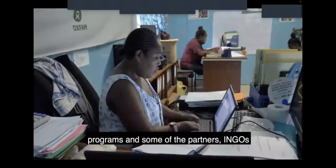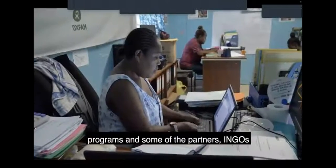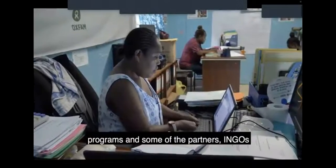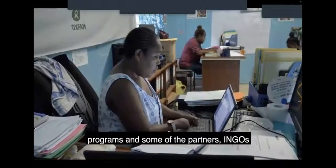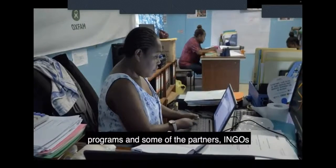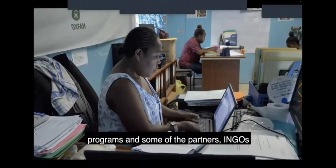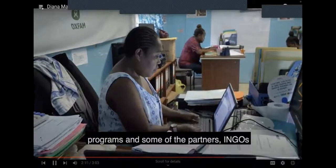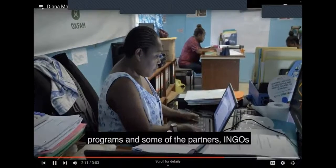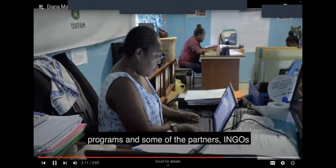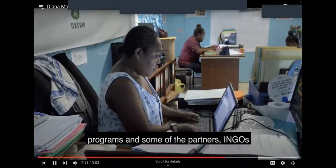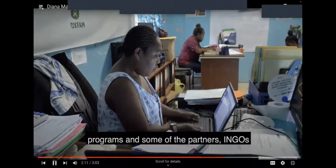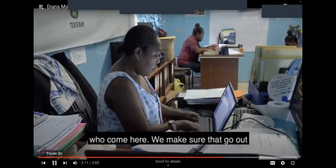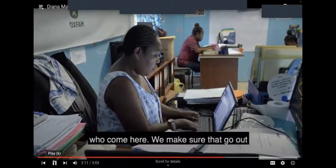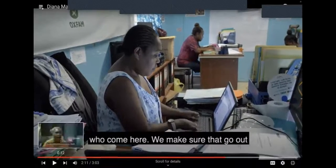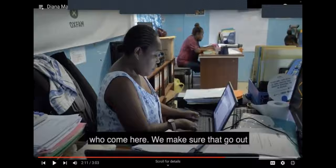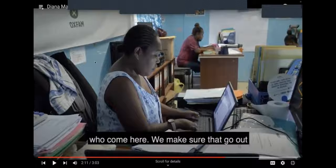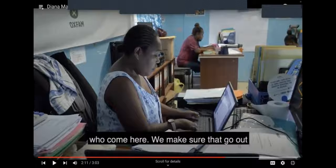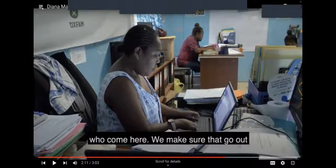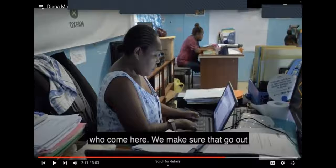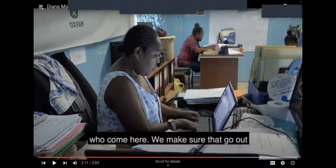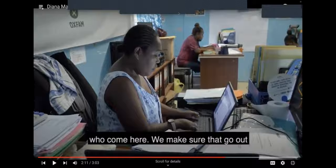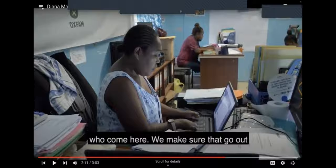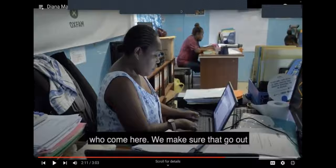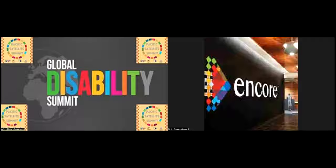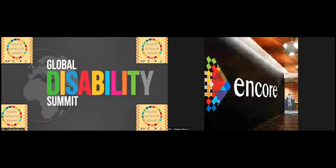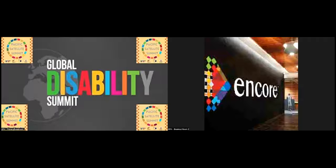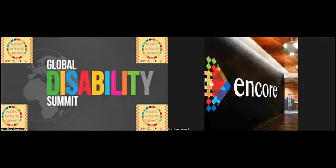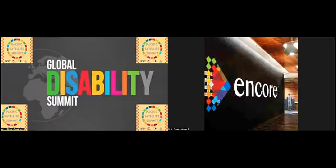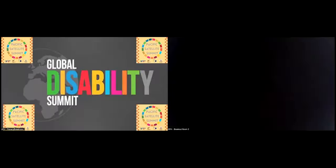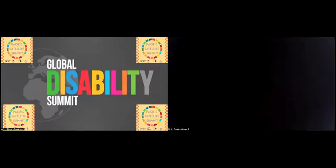the partners NGOs who are coming.